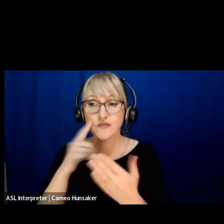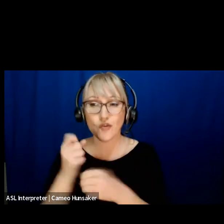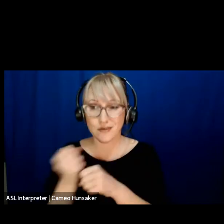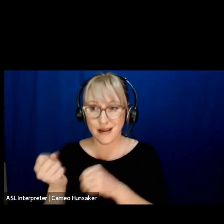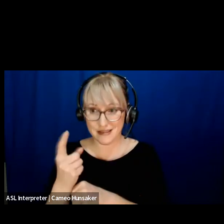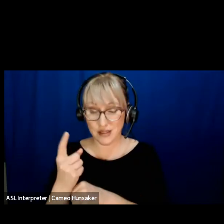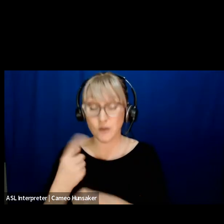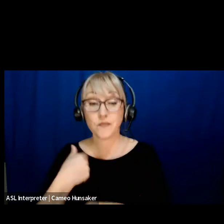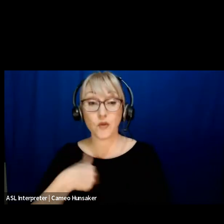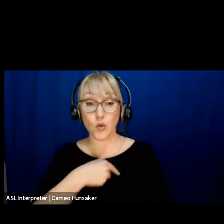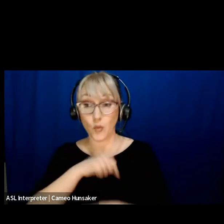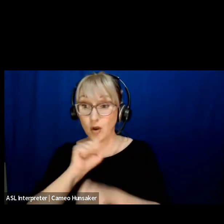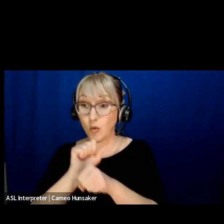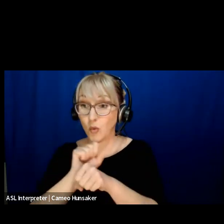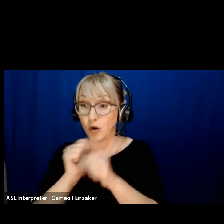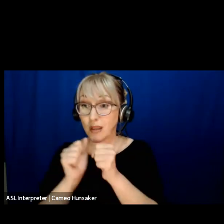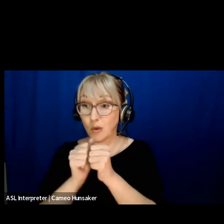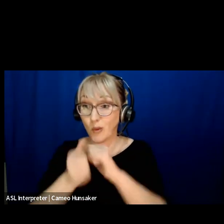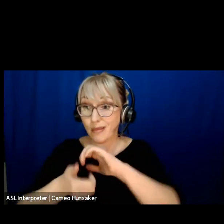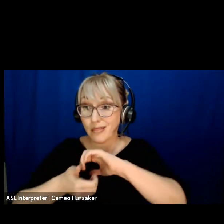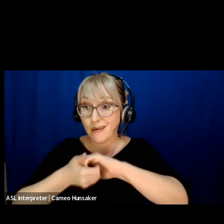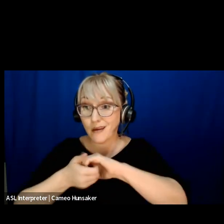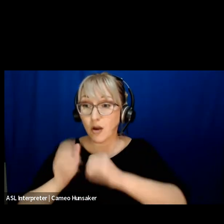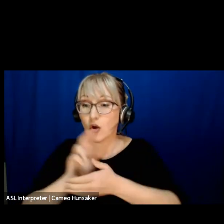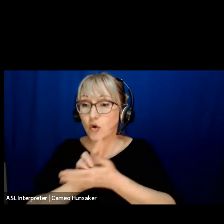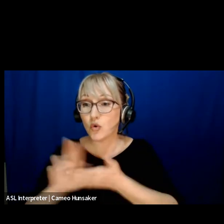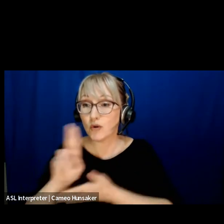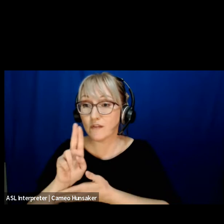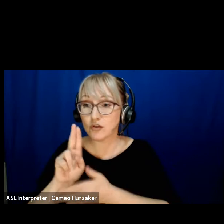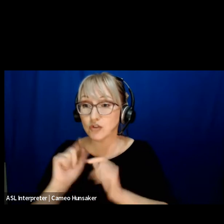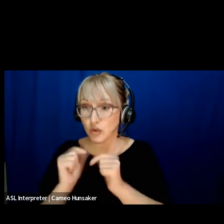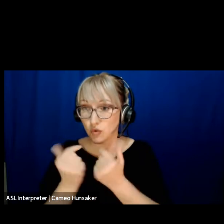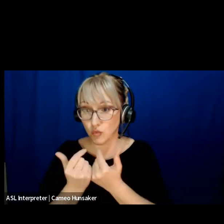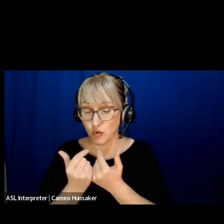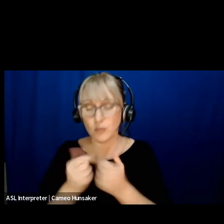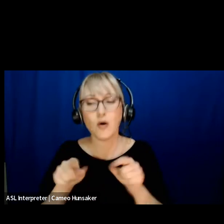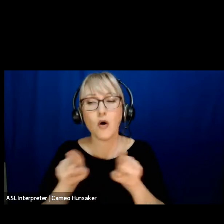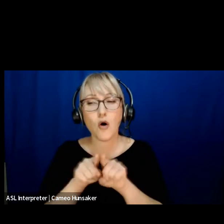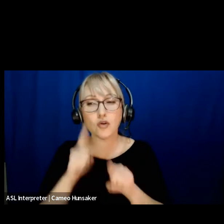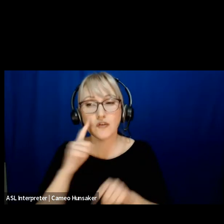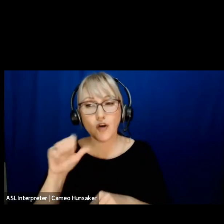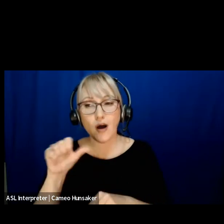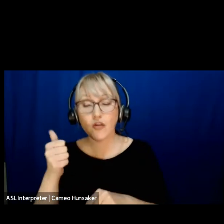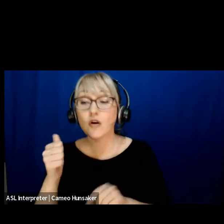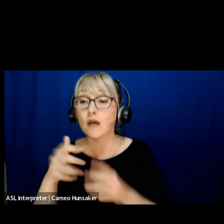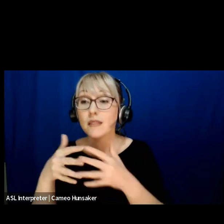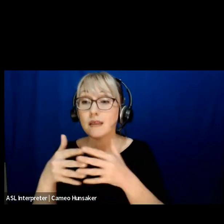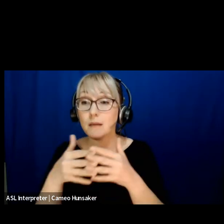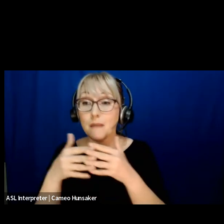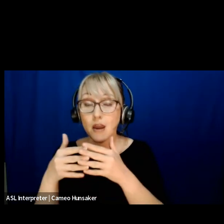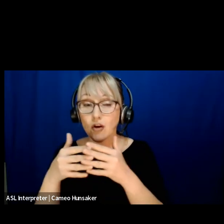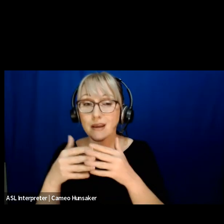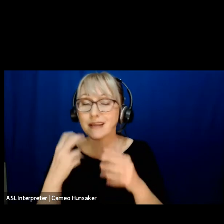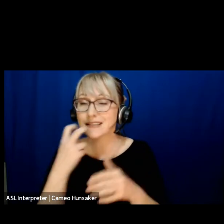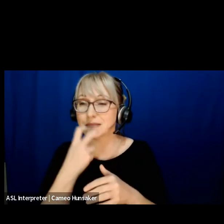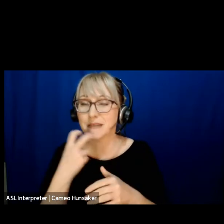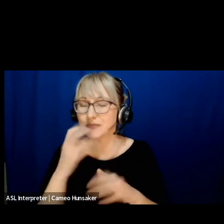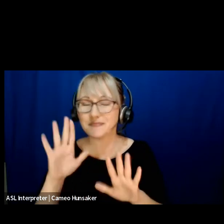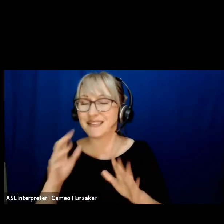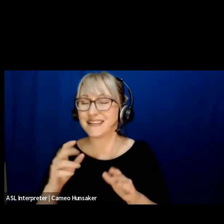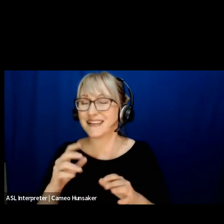a university group as well as other, the American Speech Hearing Association, I keep saying